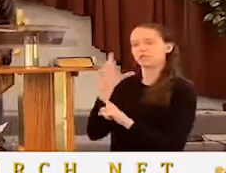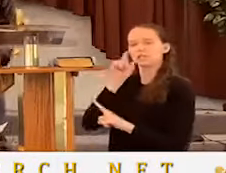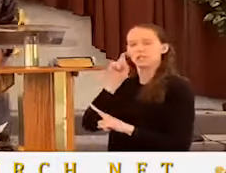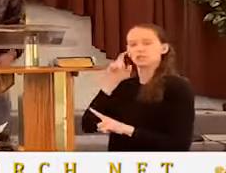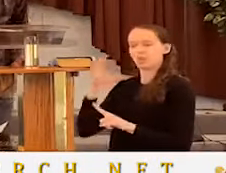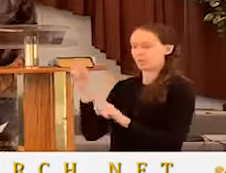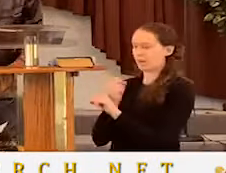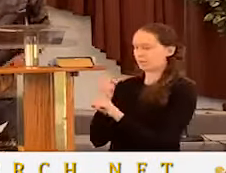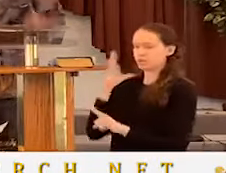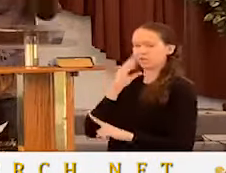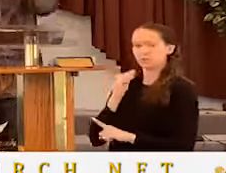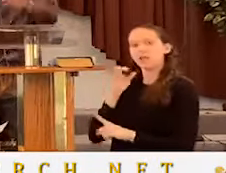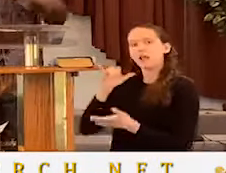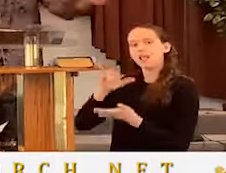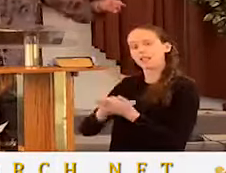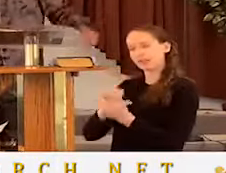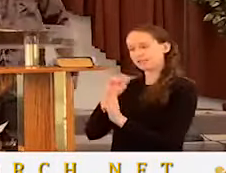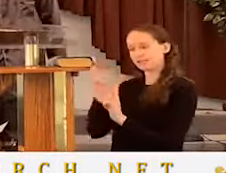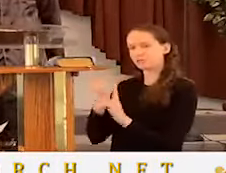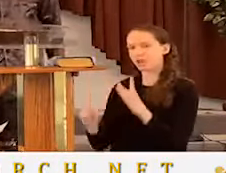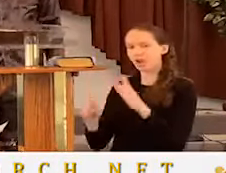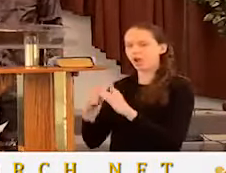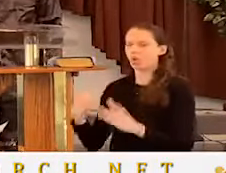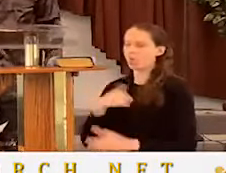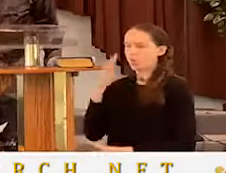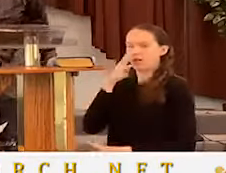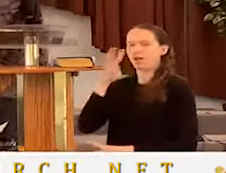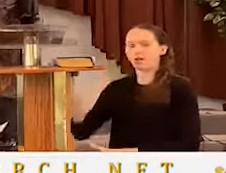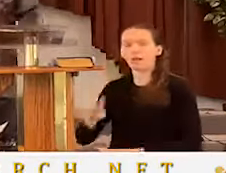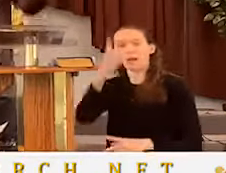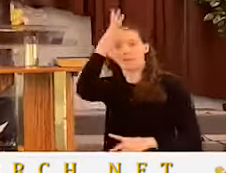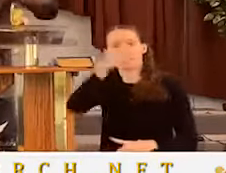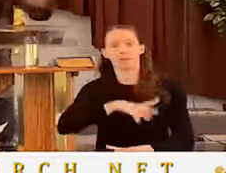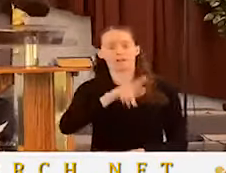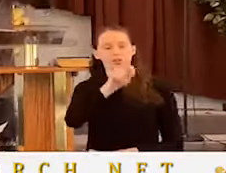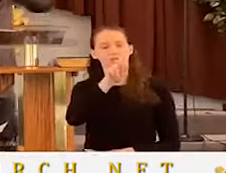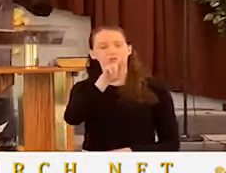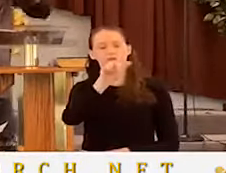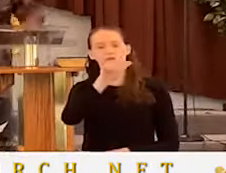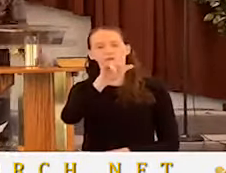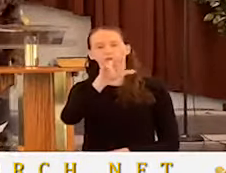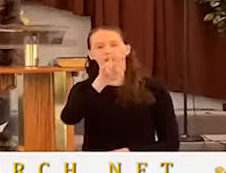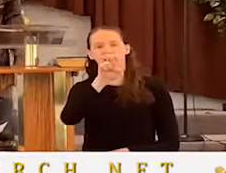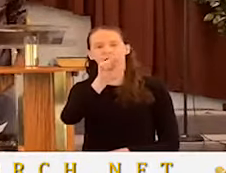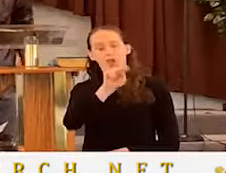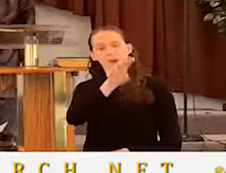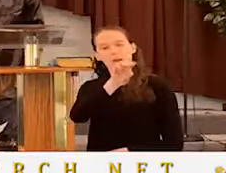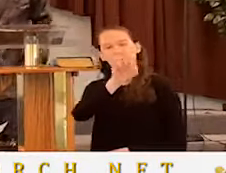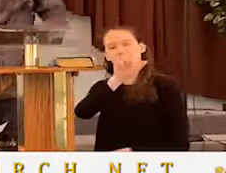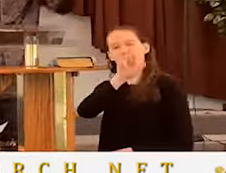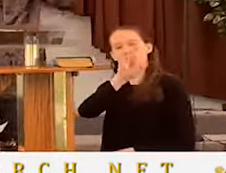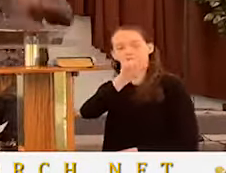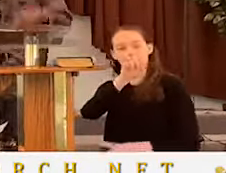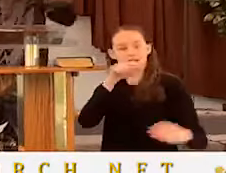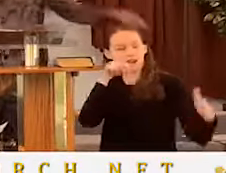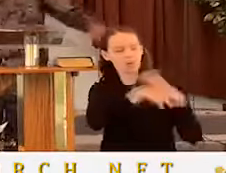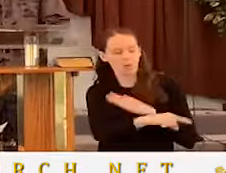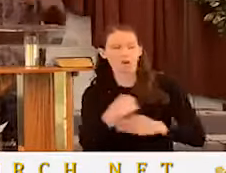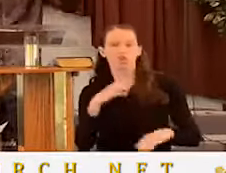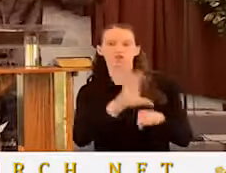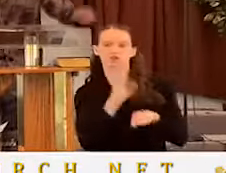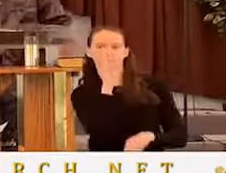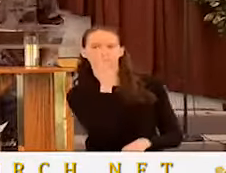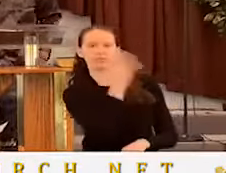was asleep while Trayvon Martin was murdered. The church was asleep when